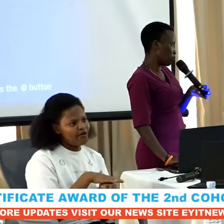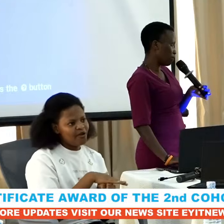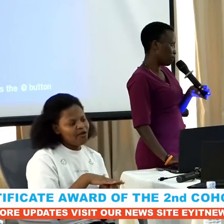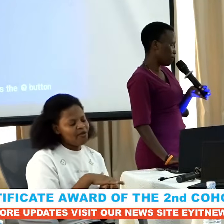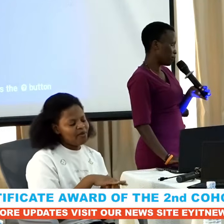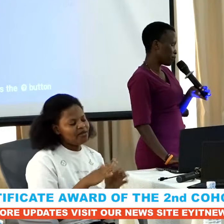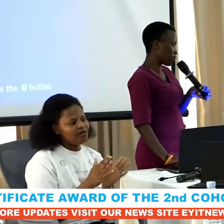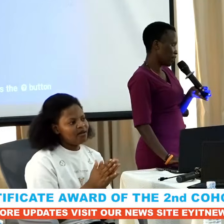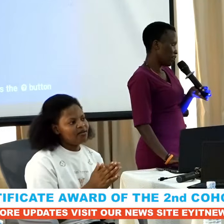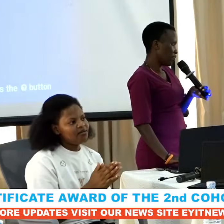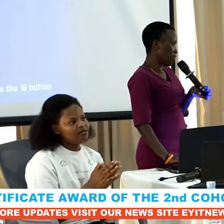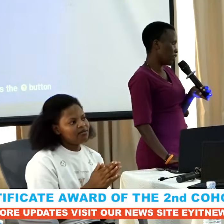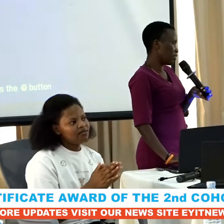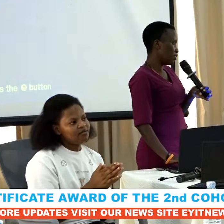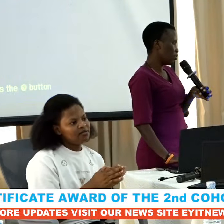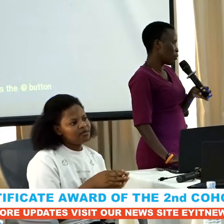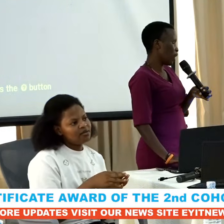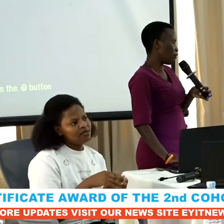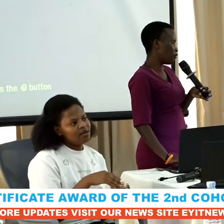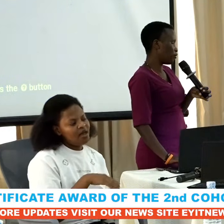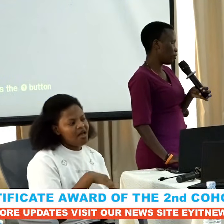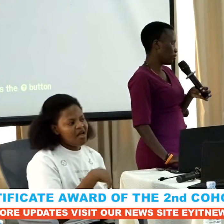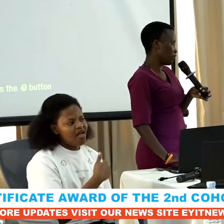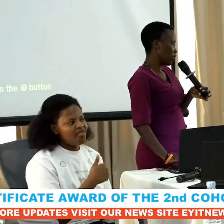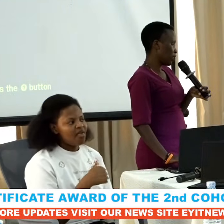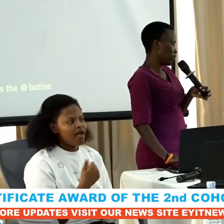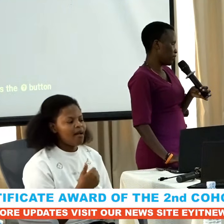person. Then we have